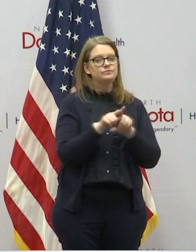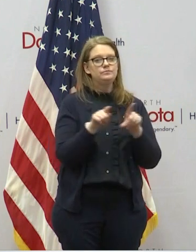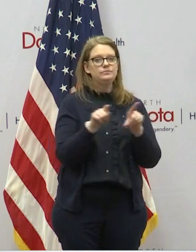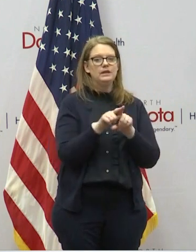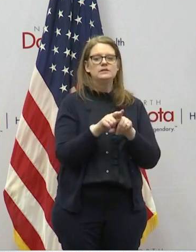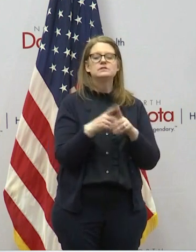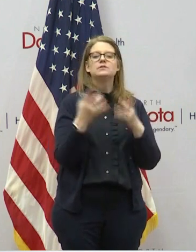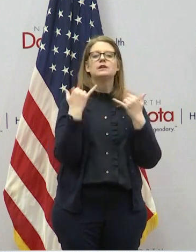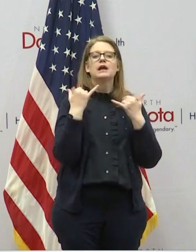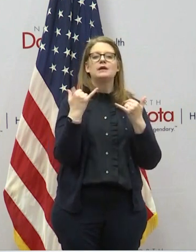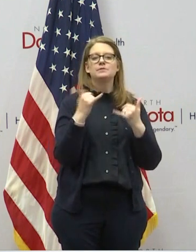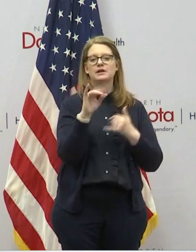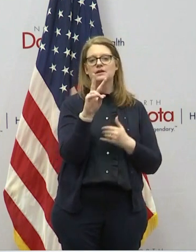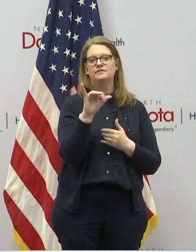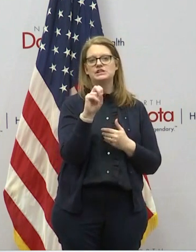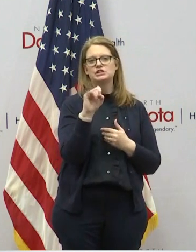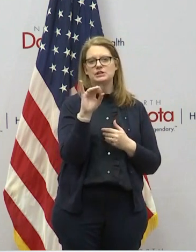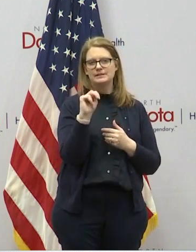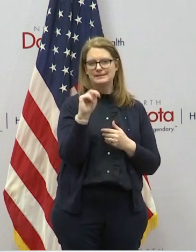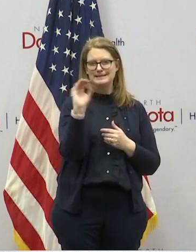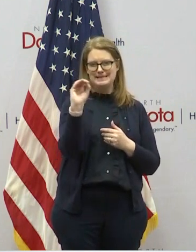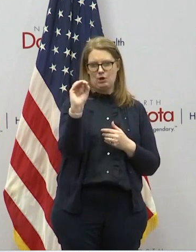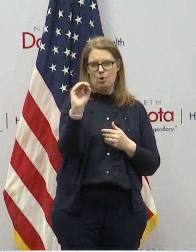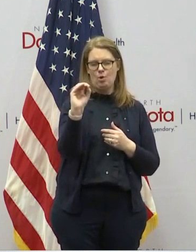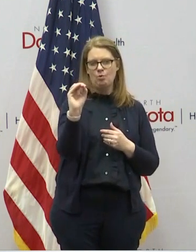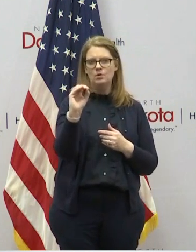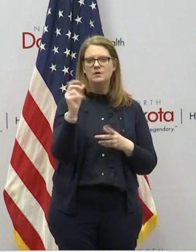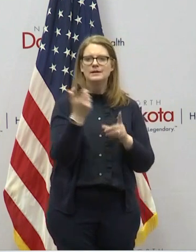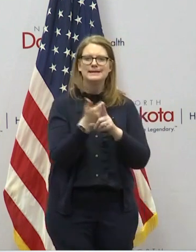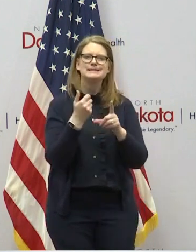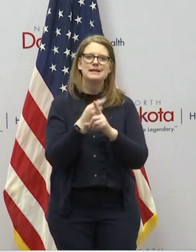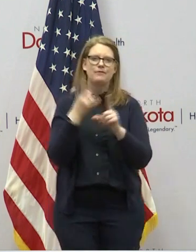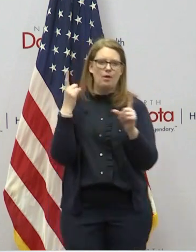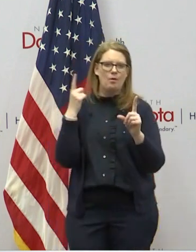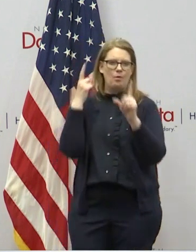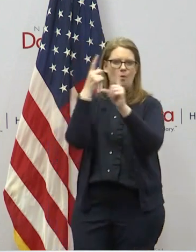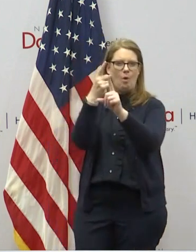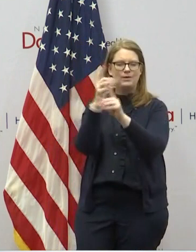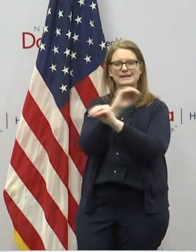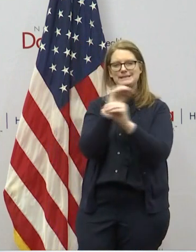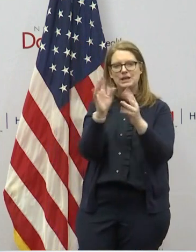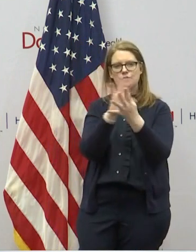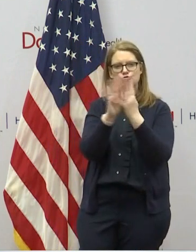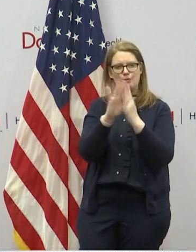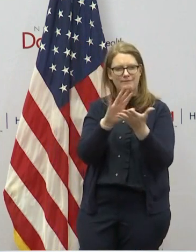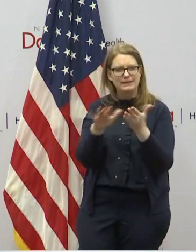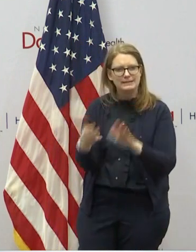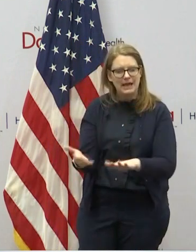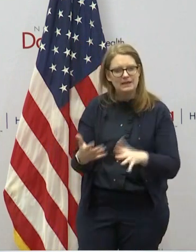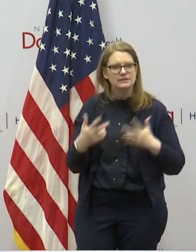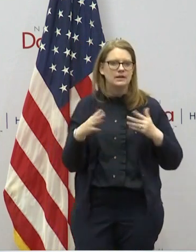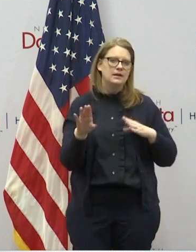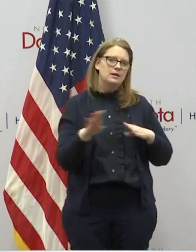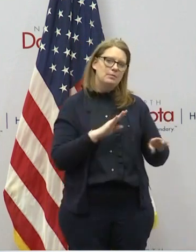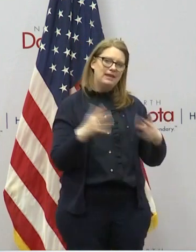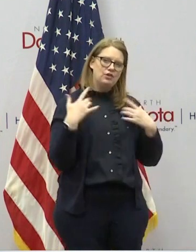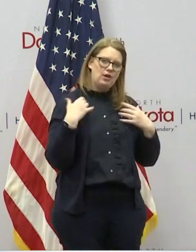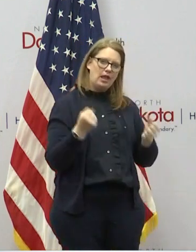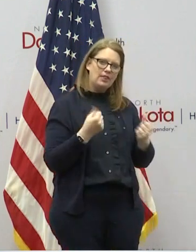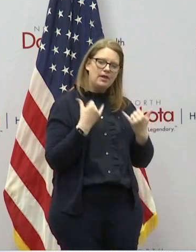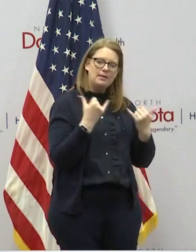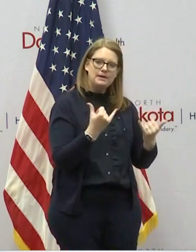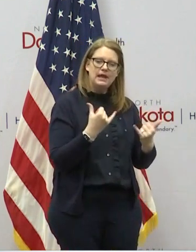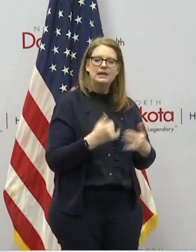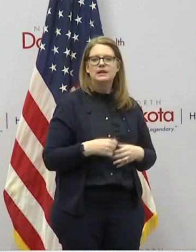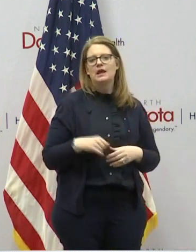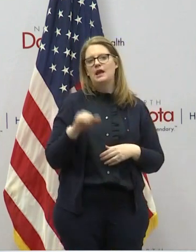got an update on Vision Zero, which of course is our vision for having zero traffic deaths in North Dakota, behavioral health update as we've had every day,